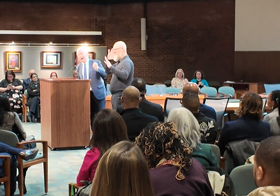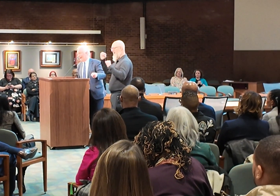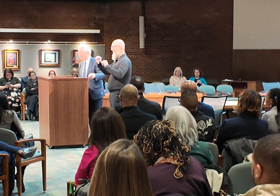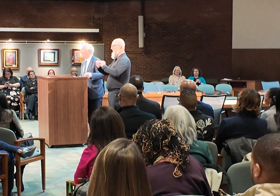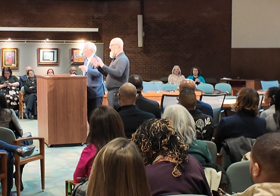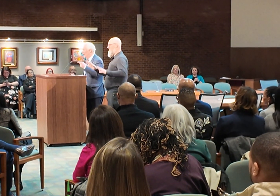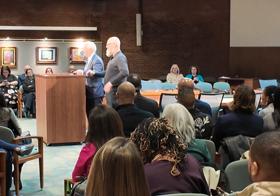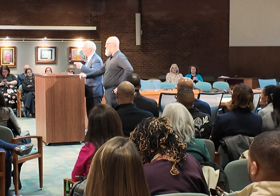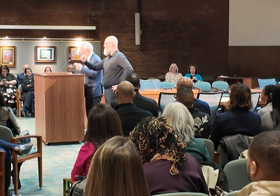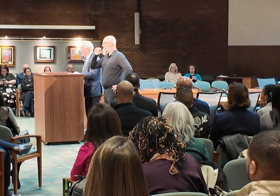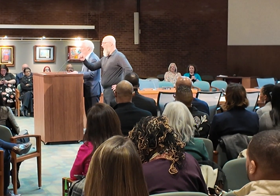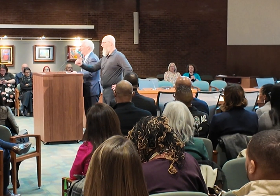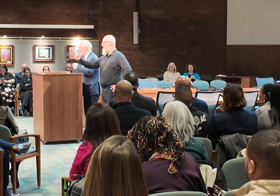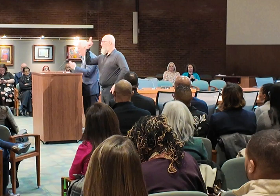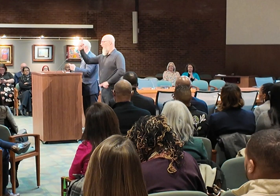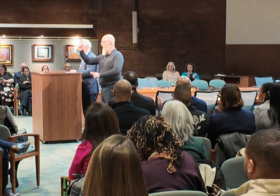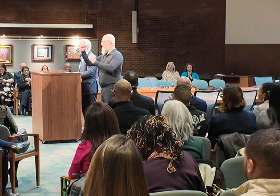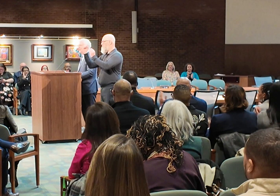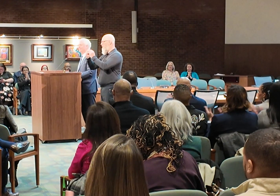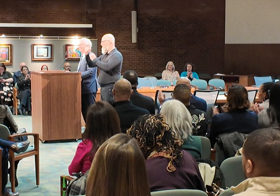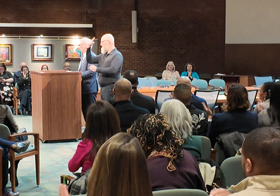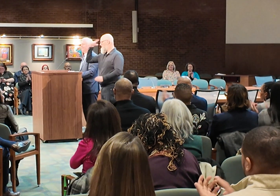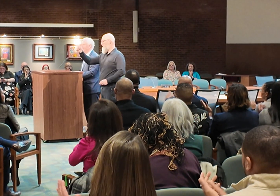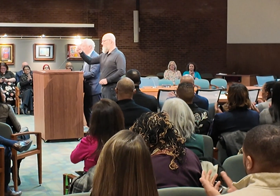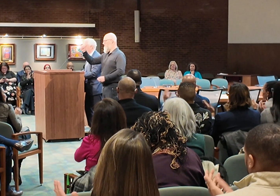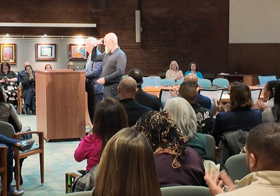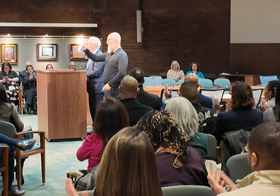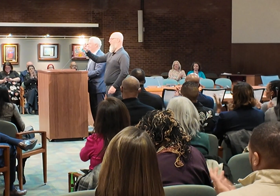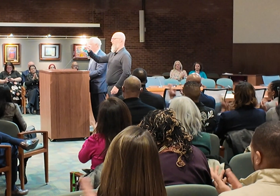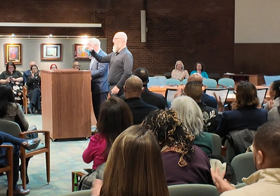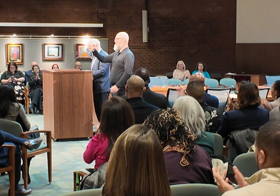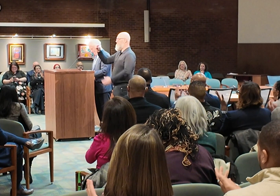more dime for Trump's lawless ICE administration.